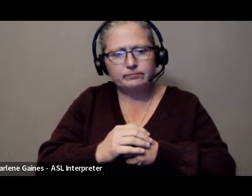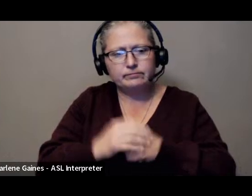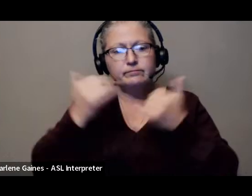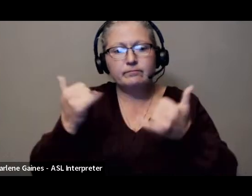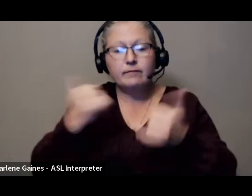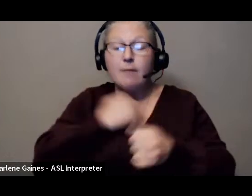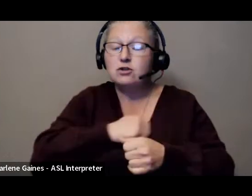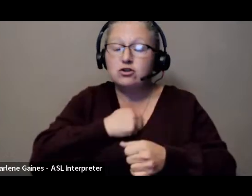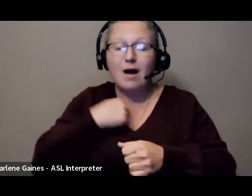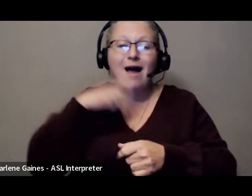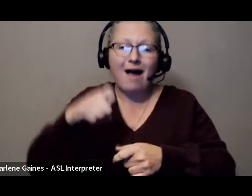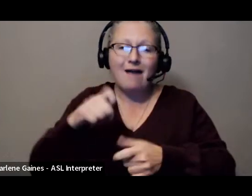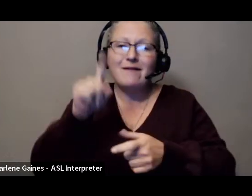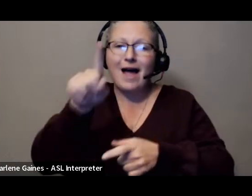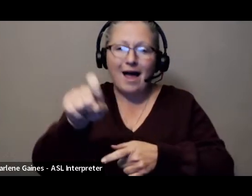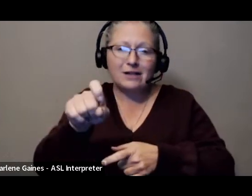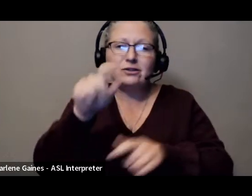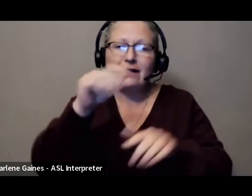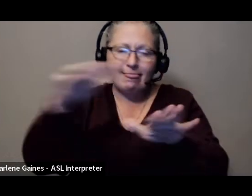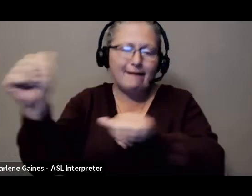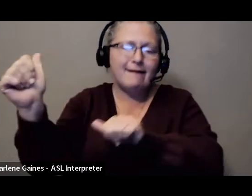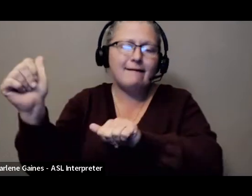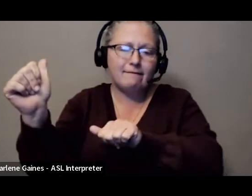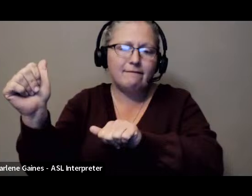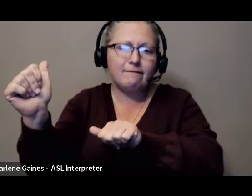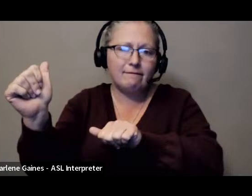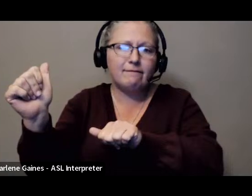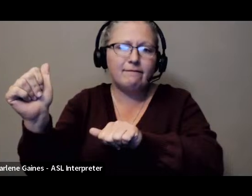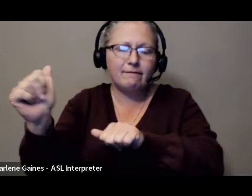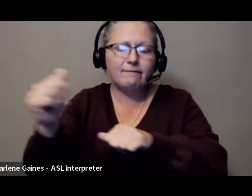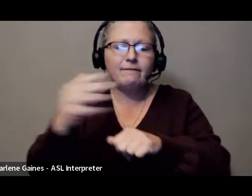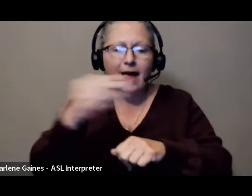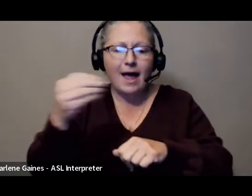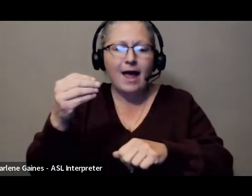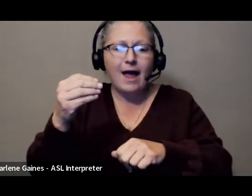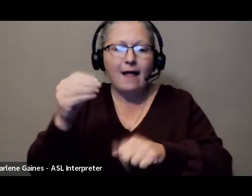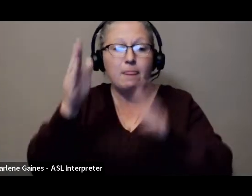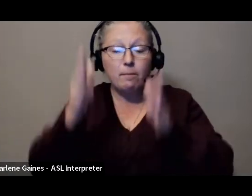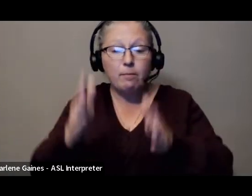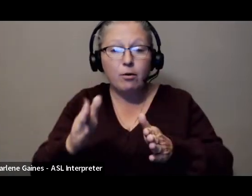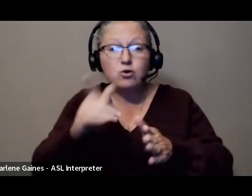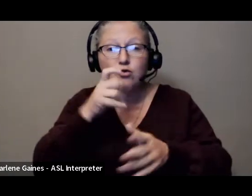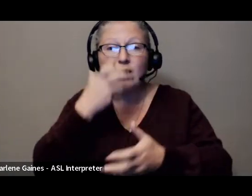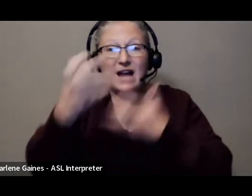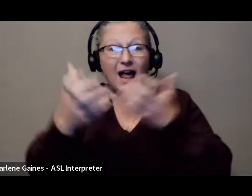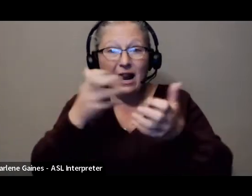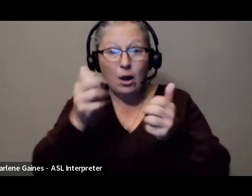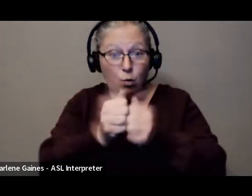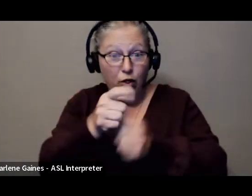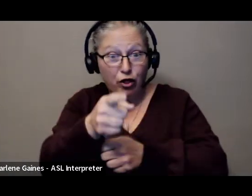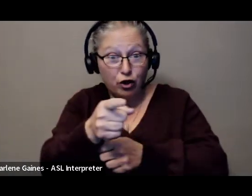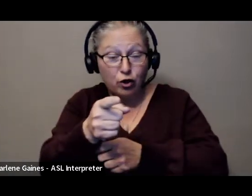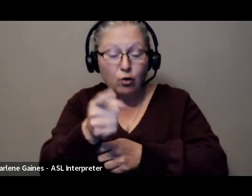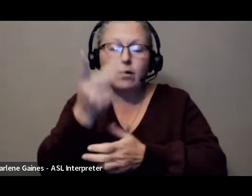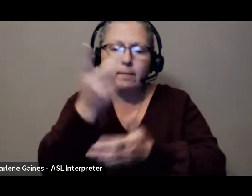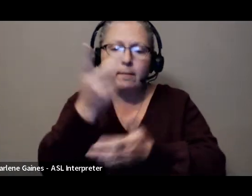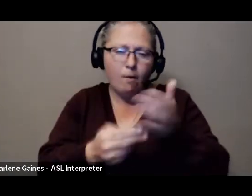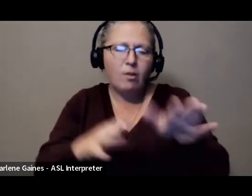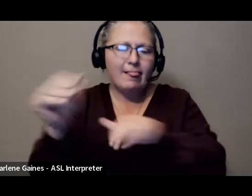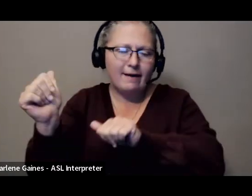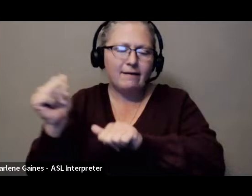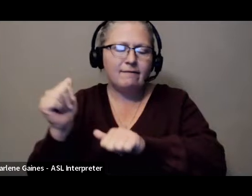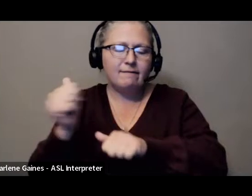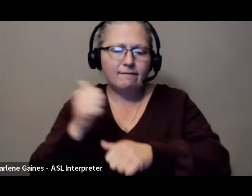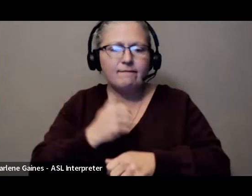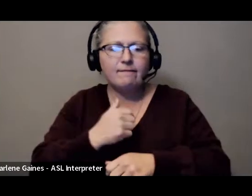I'm sorry, I'm going to have to ask you to leave and the person who was yelling back with you, I'm going to have to ask you to leave as